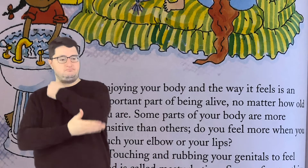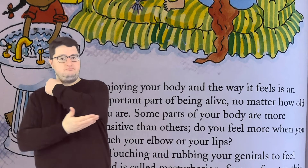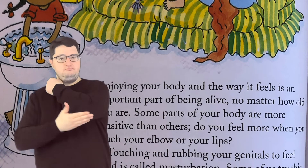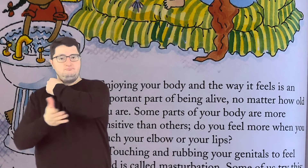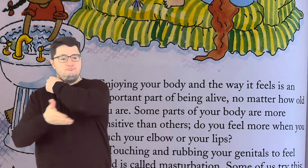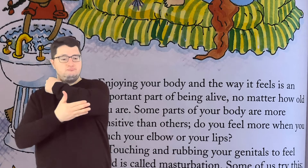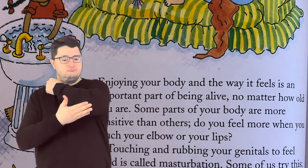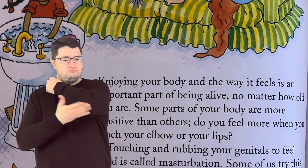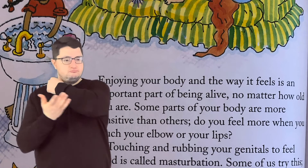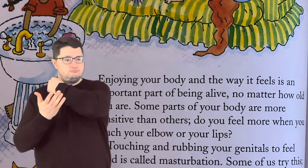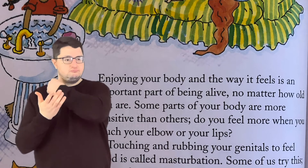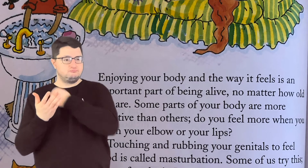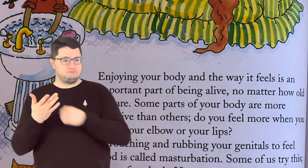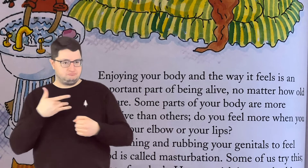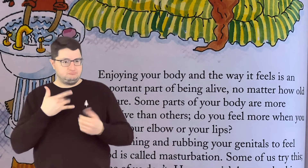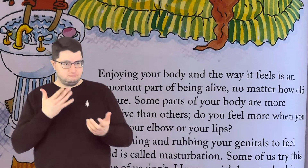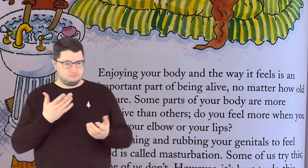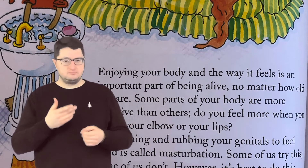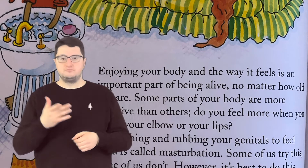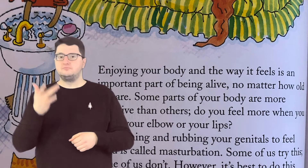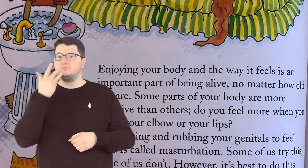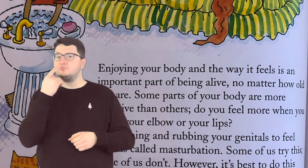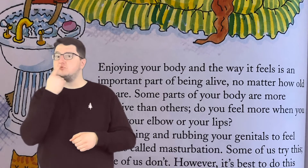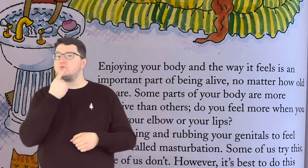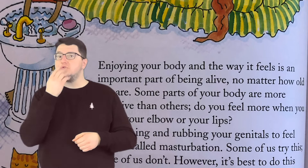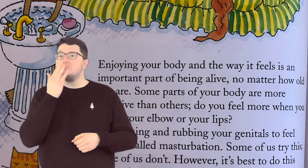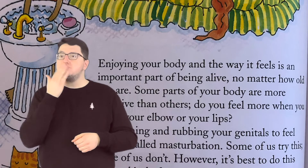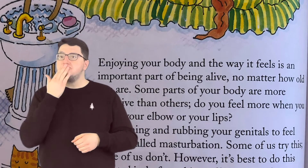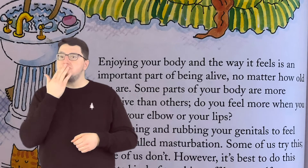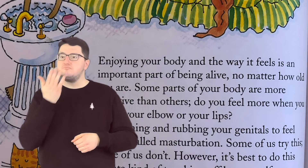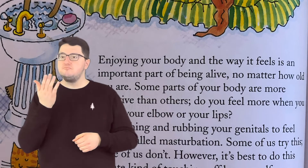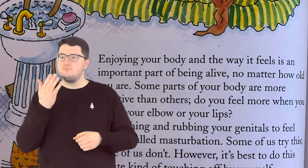Do you feel more when you touch your elbow or your lips?